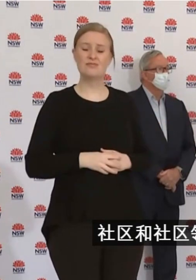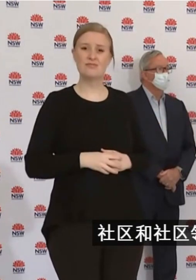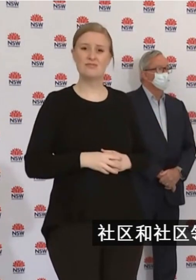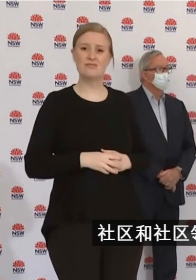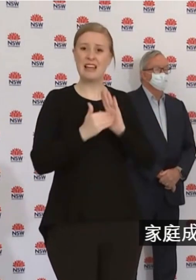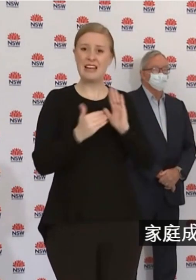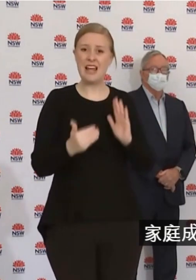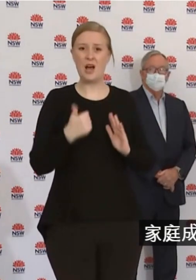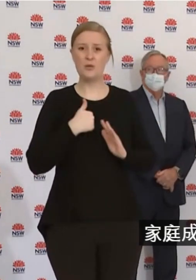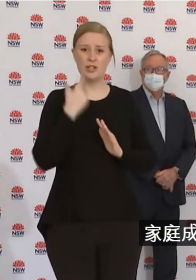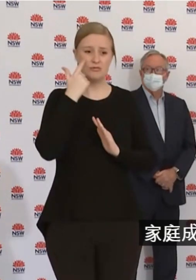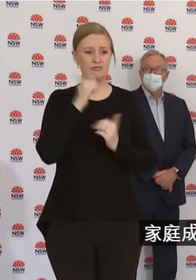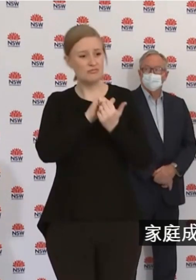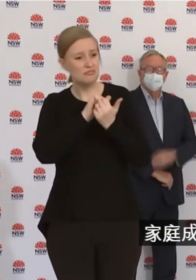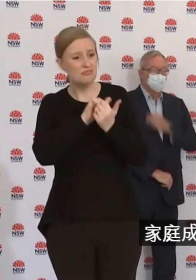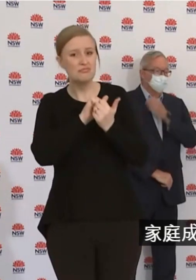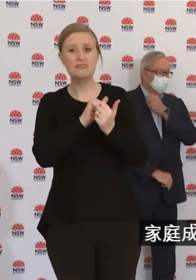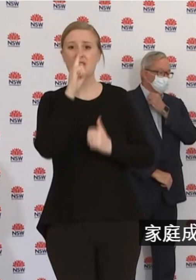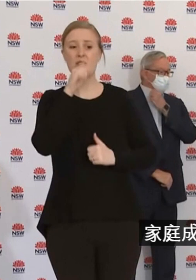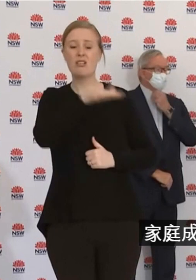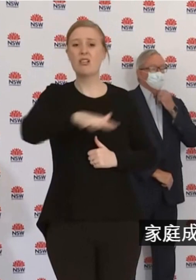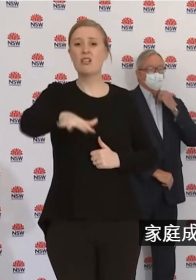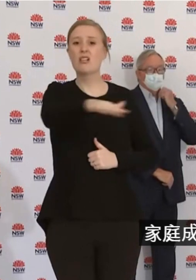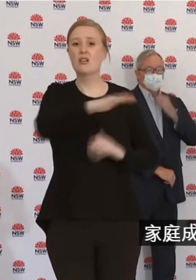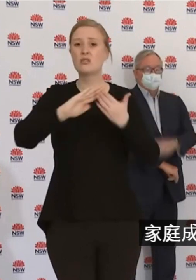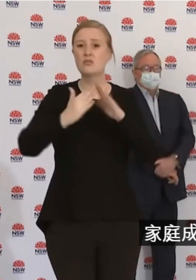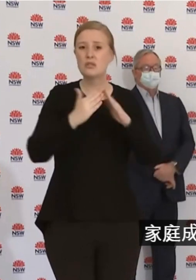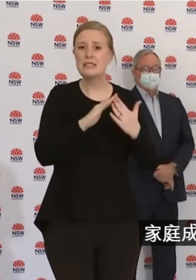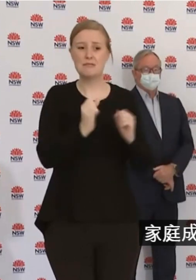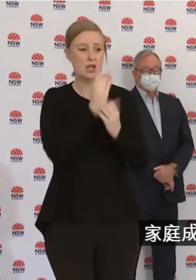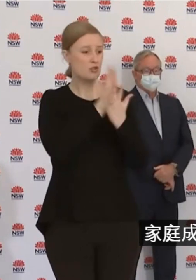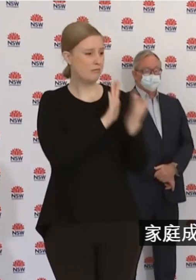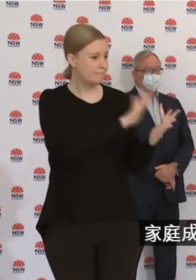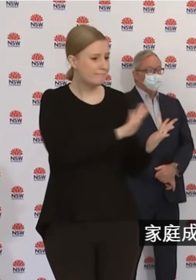make sure that all those family members are tested and isolated.